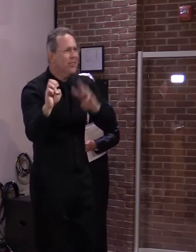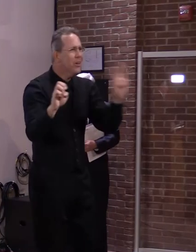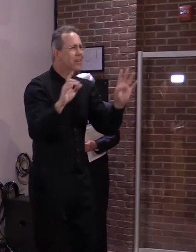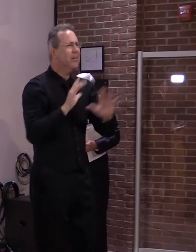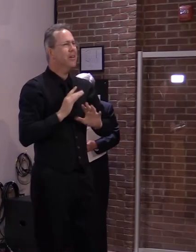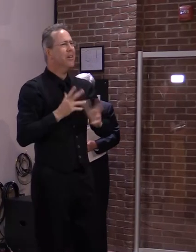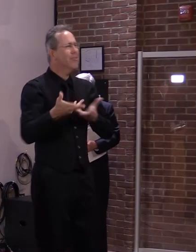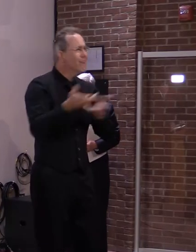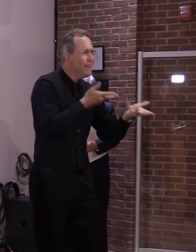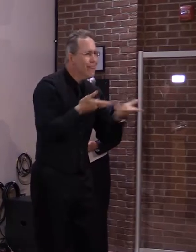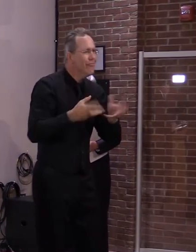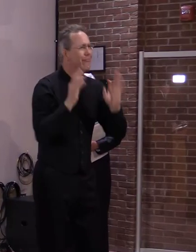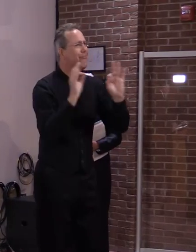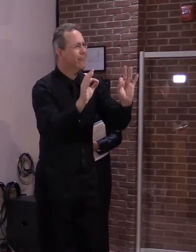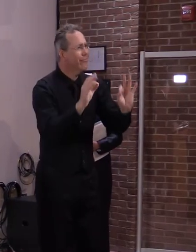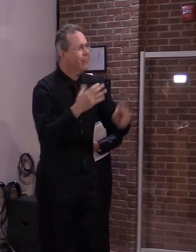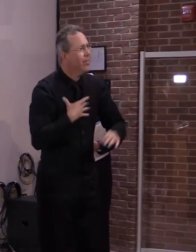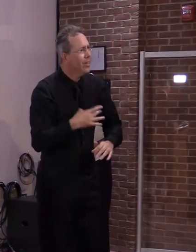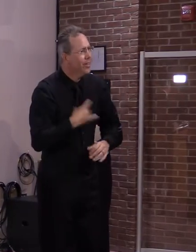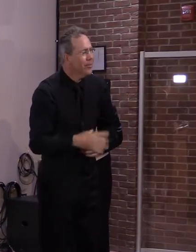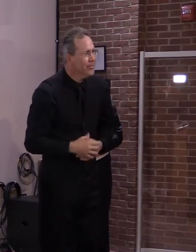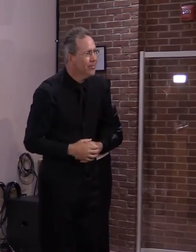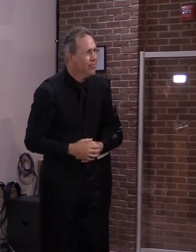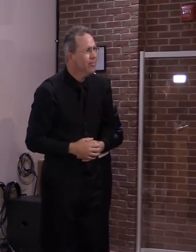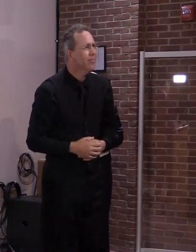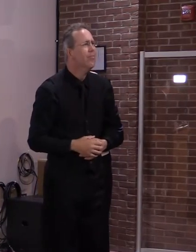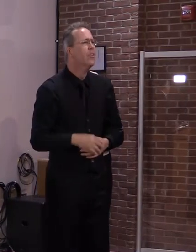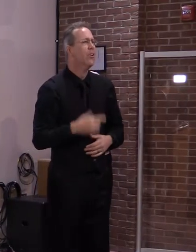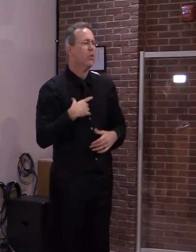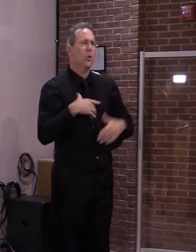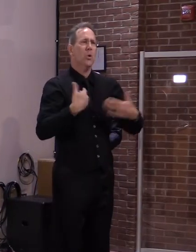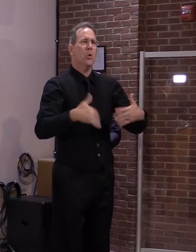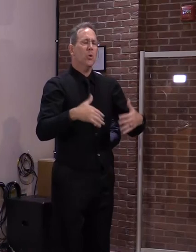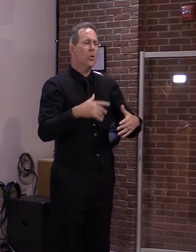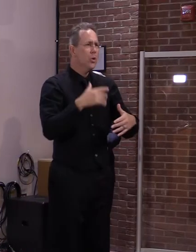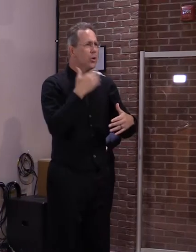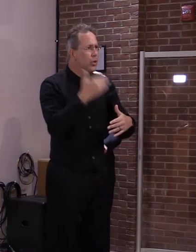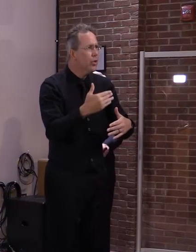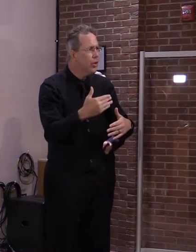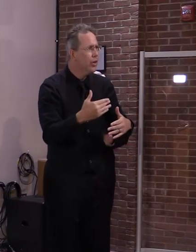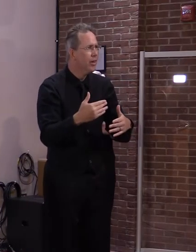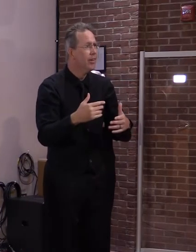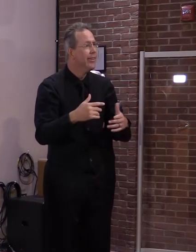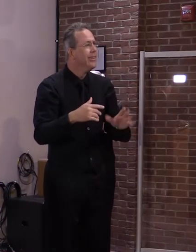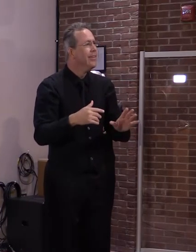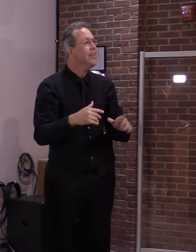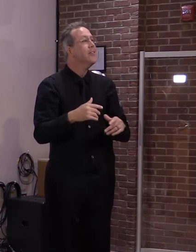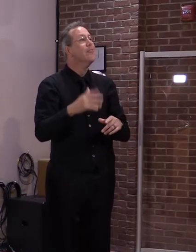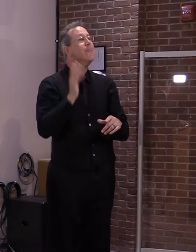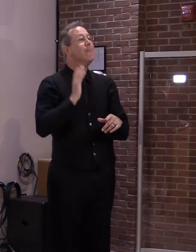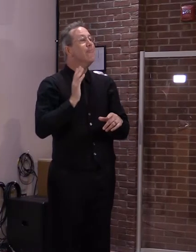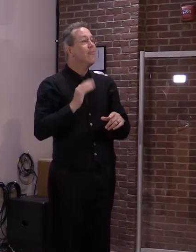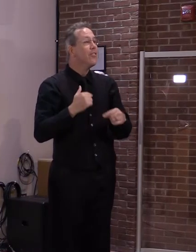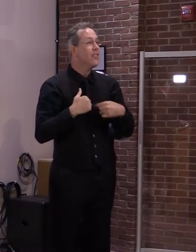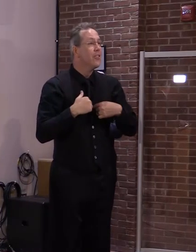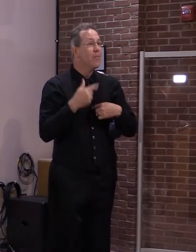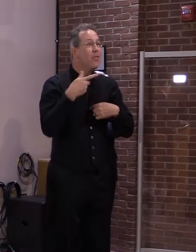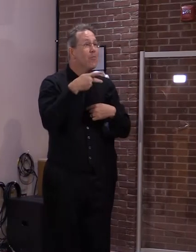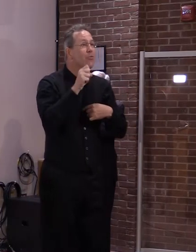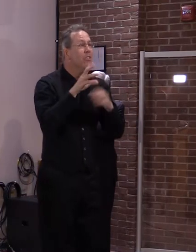We've come a long way when you think about it. We went from 3 a week in the beginning to 2 a